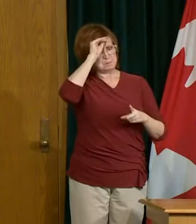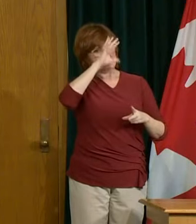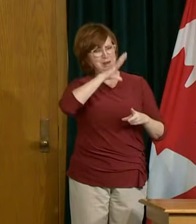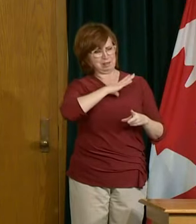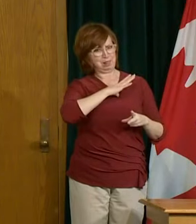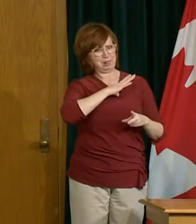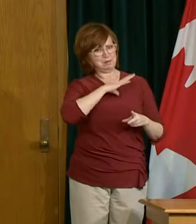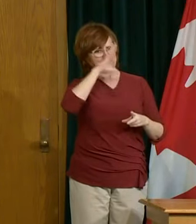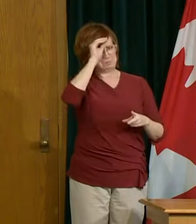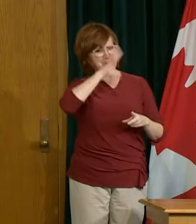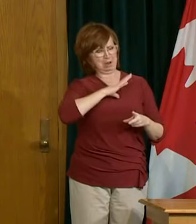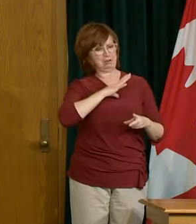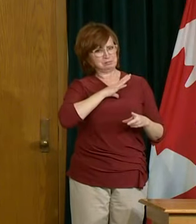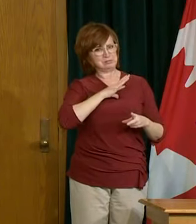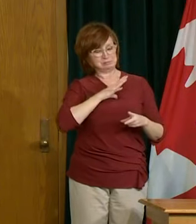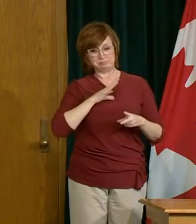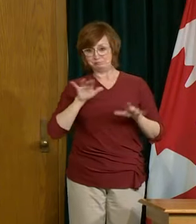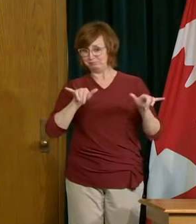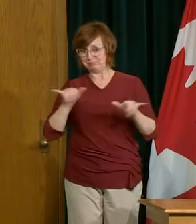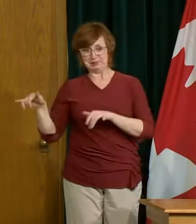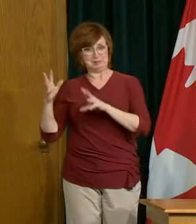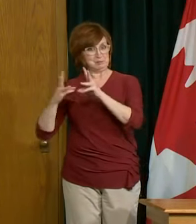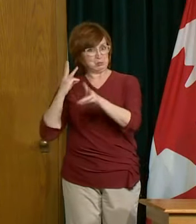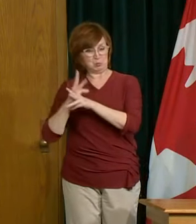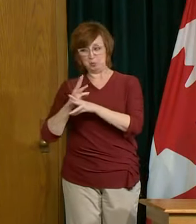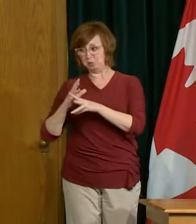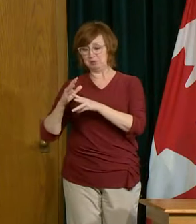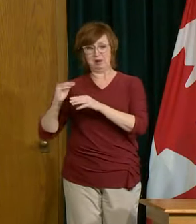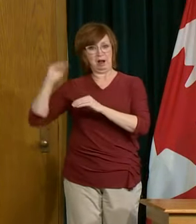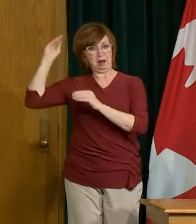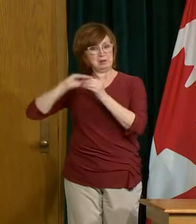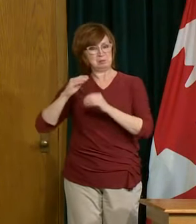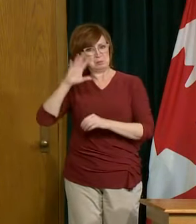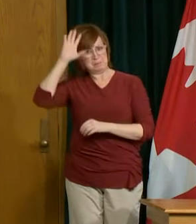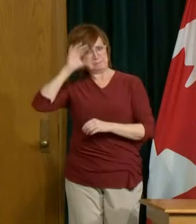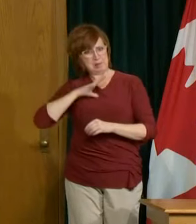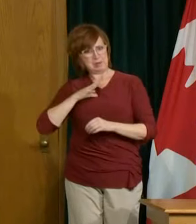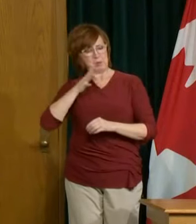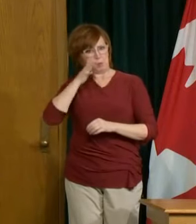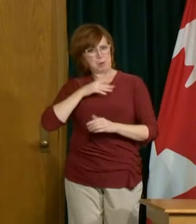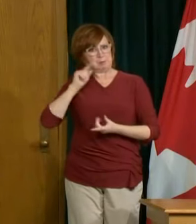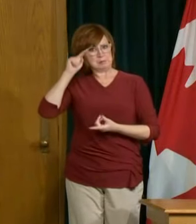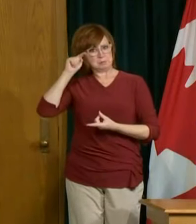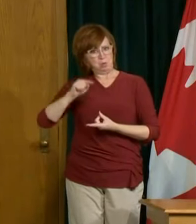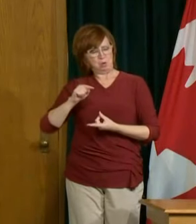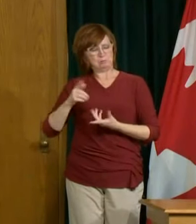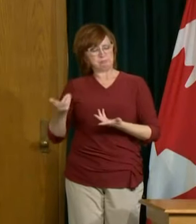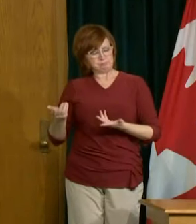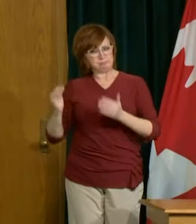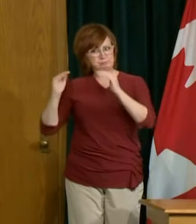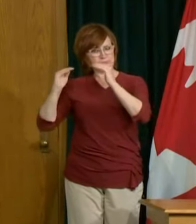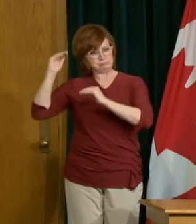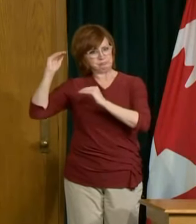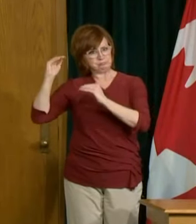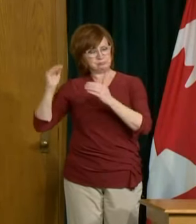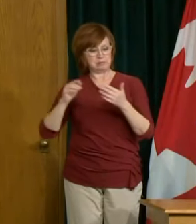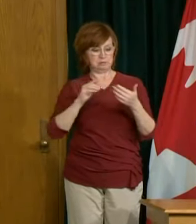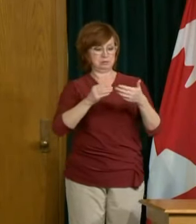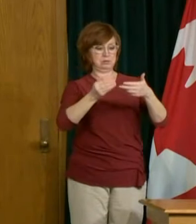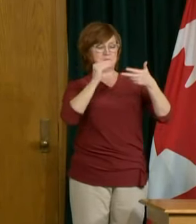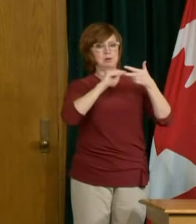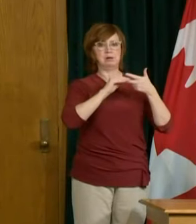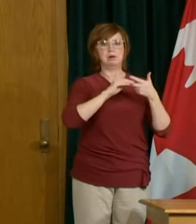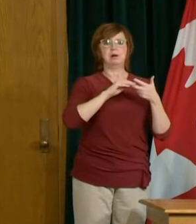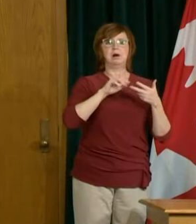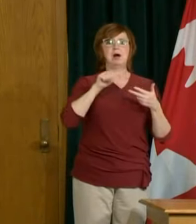what has been seen in the rest of the world. And all the risk factors that have been described